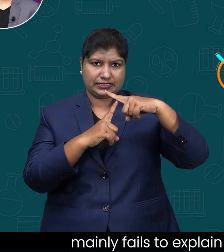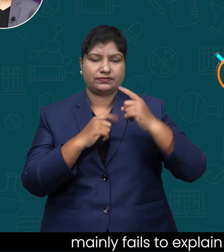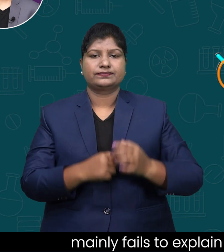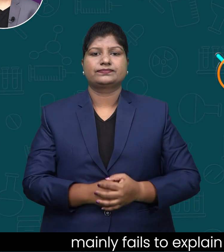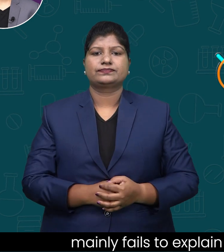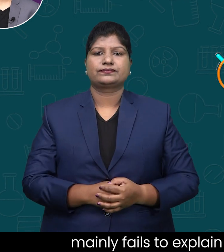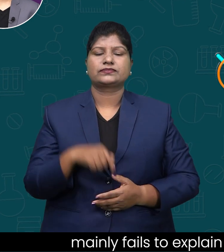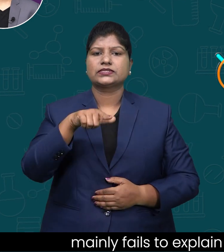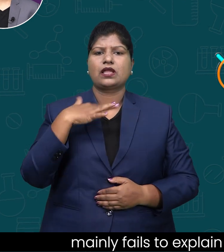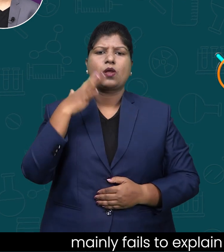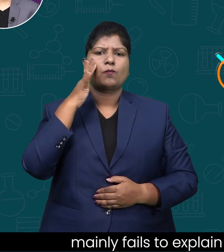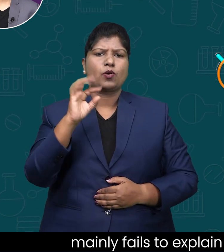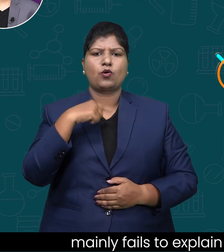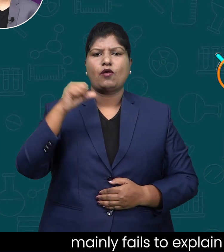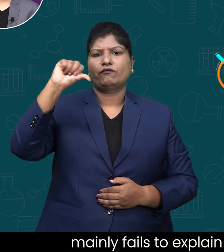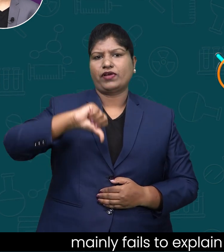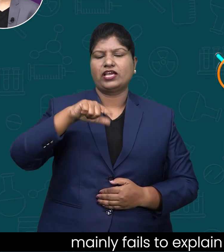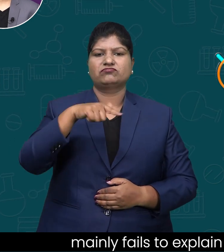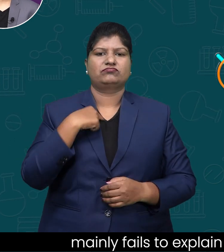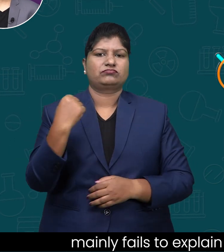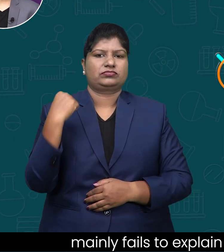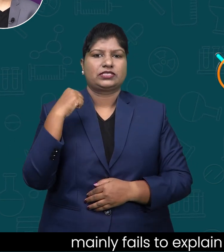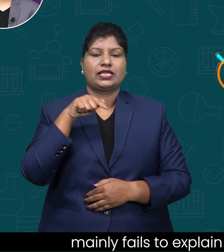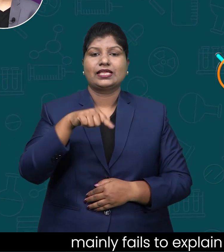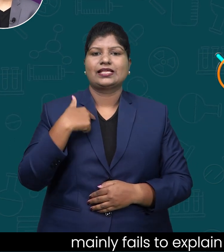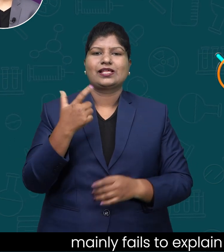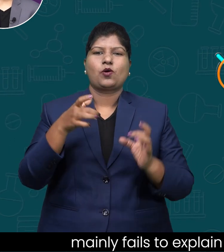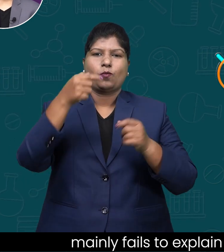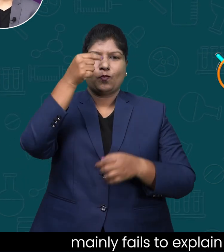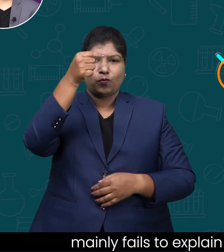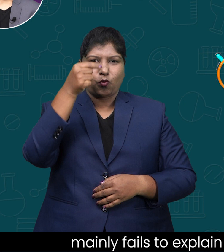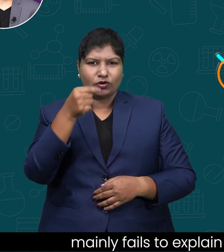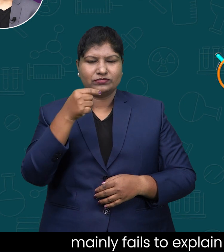VSEPRT mainly fails to explain the strength of the bonds.